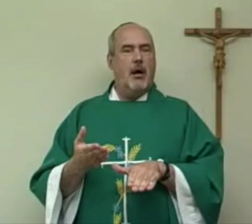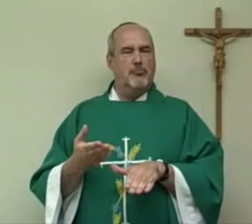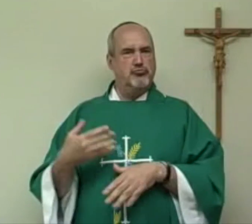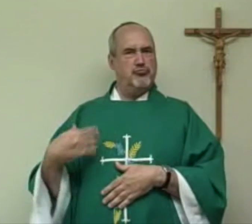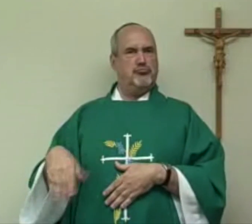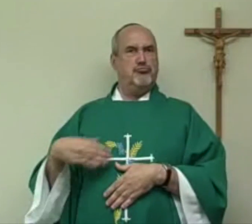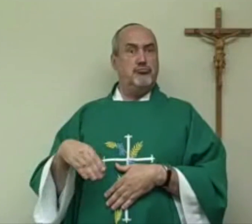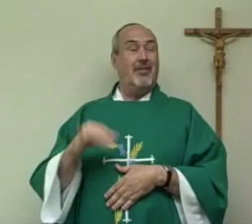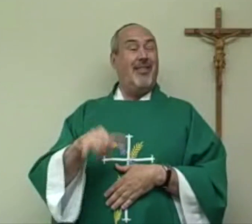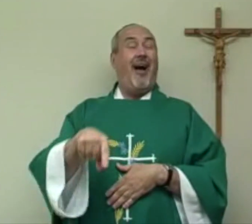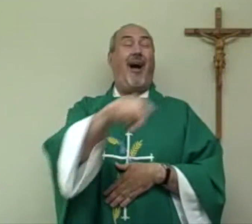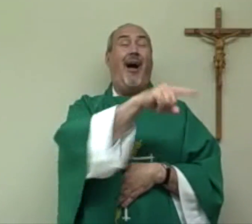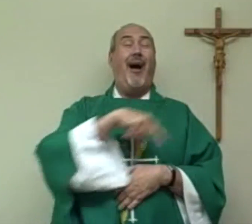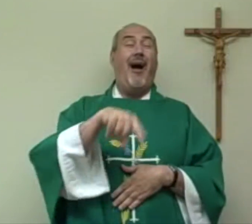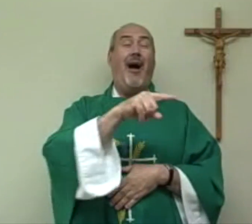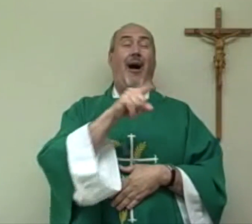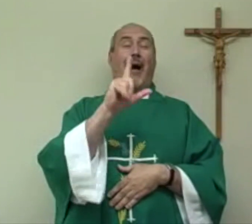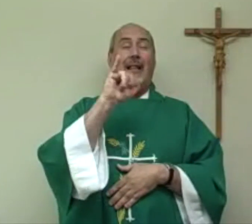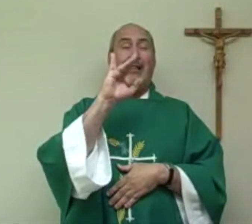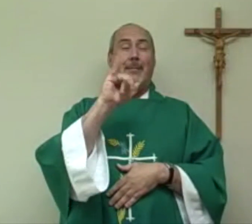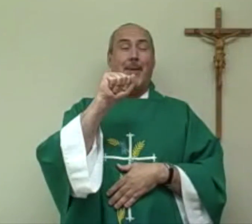blown up and all the Christians inside died.